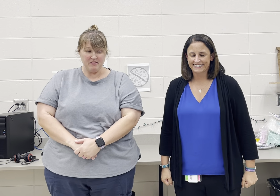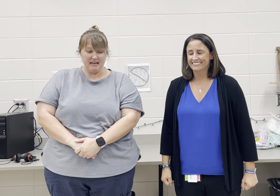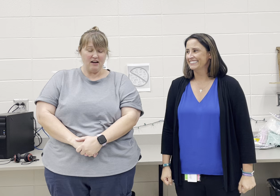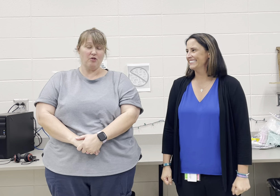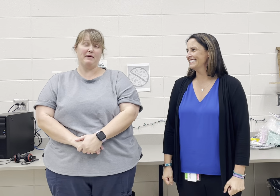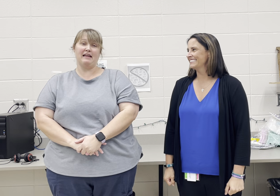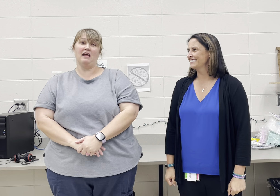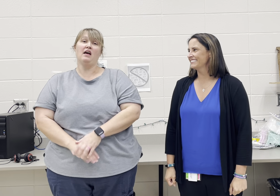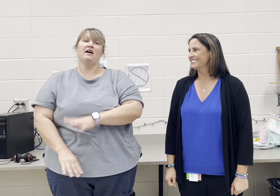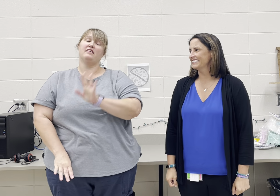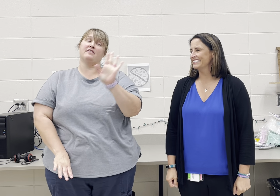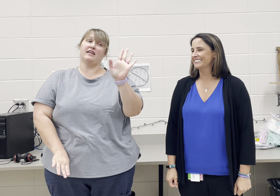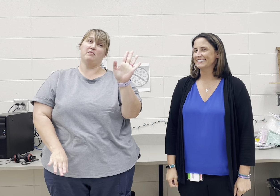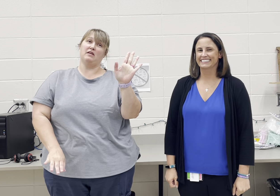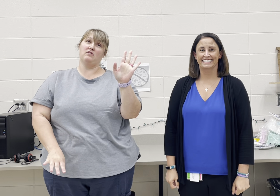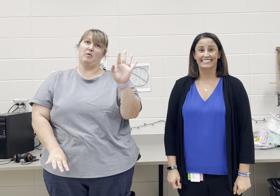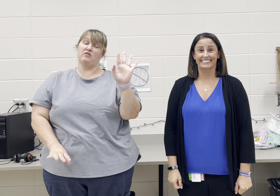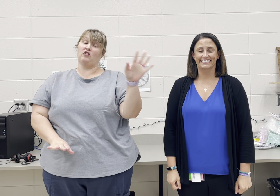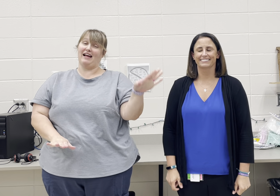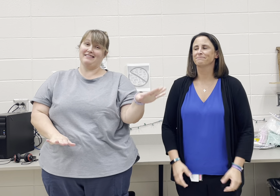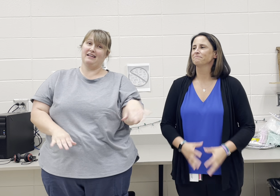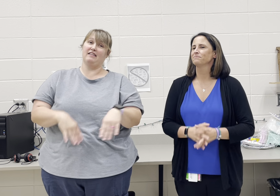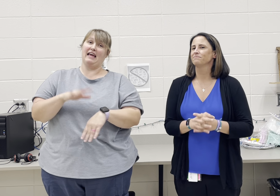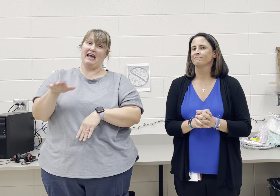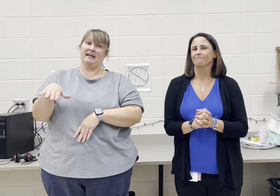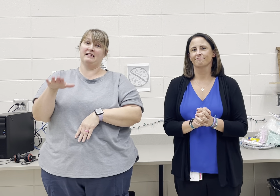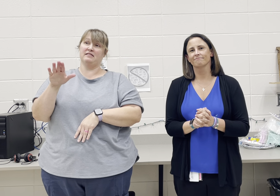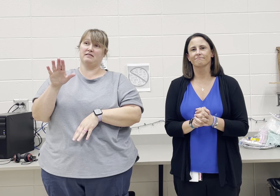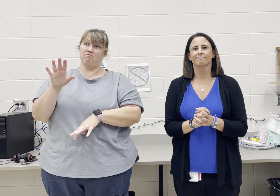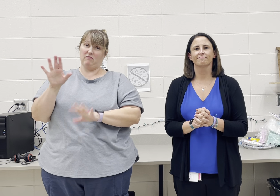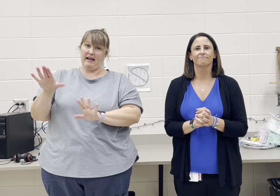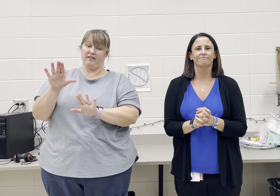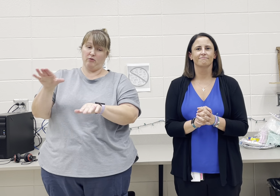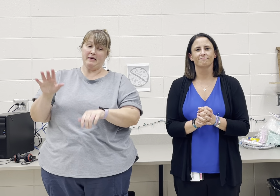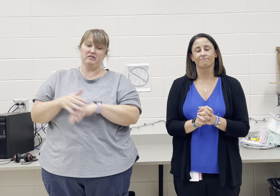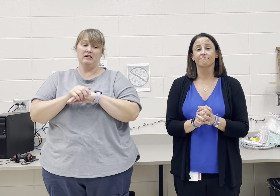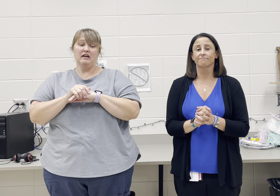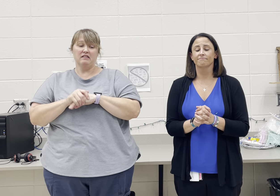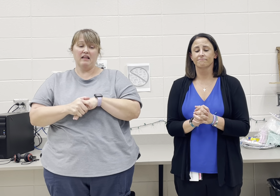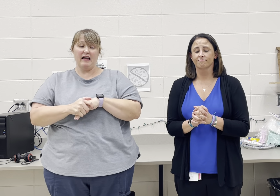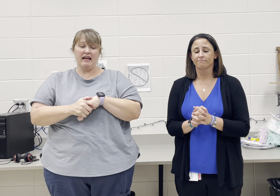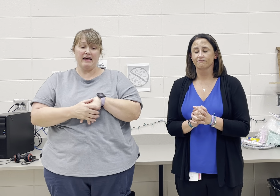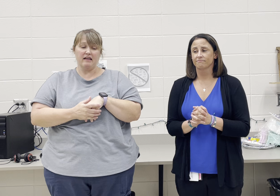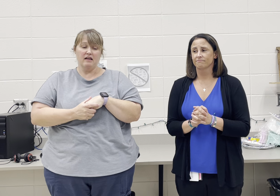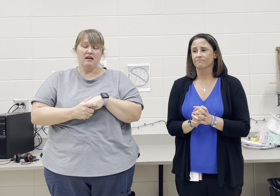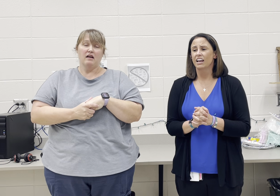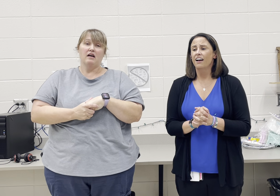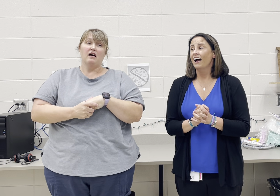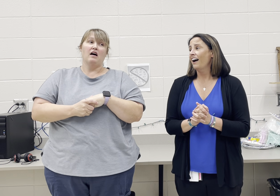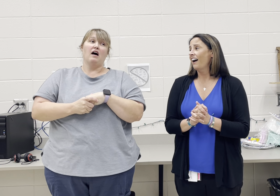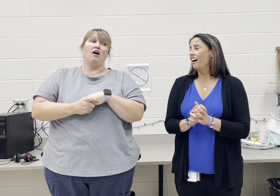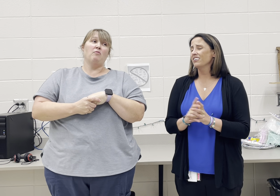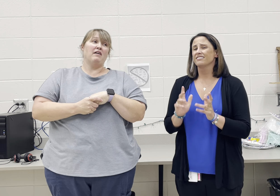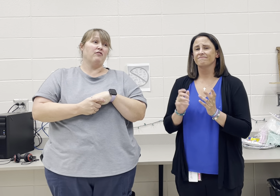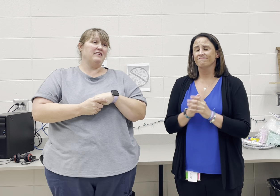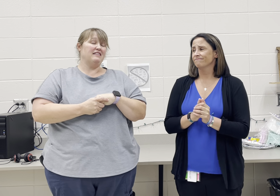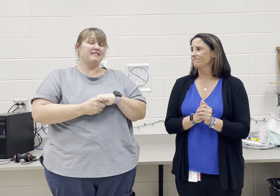Sympathy or pity. This can be used both sarcastically and like for real. Like, oh, my friend is